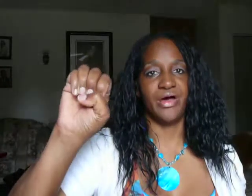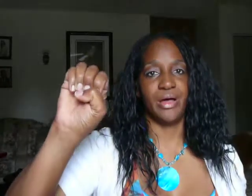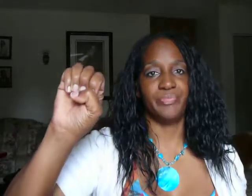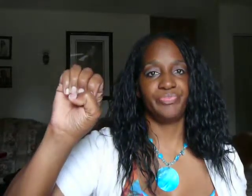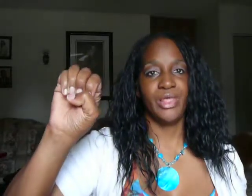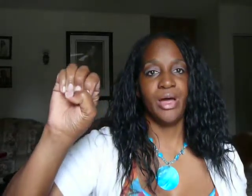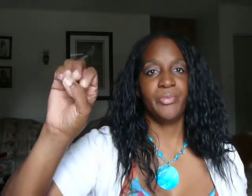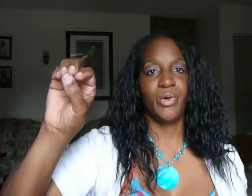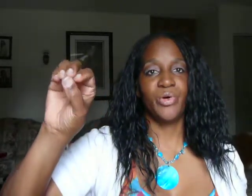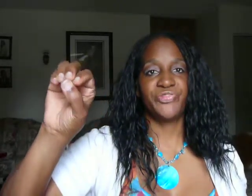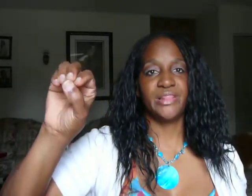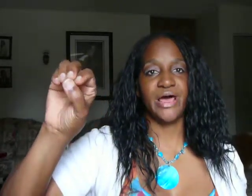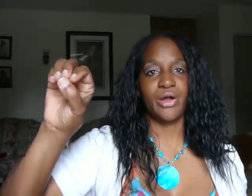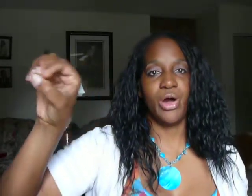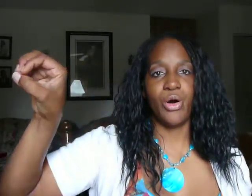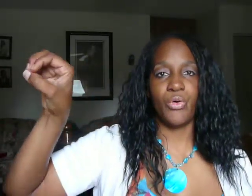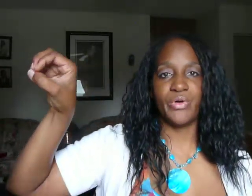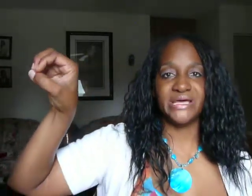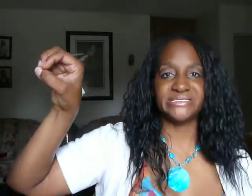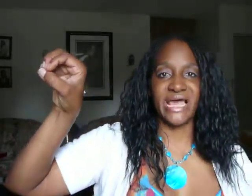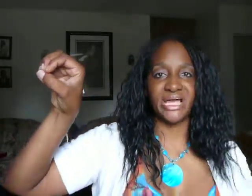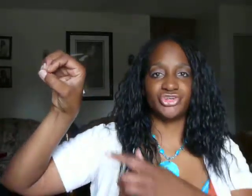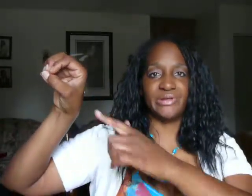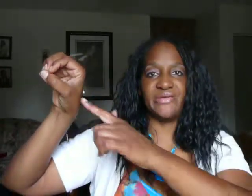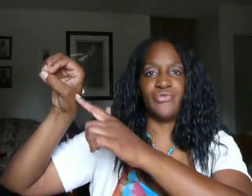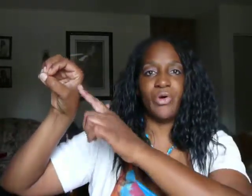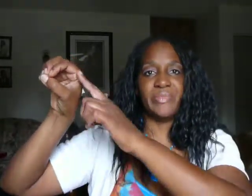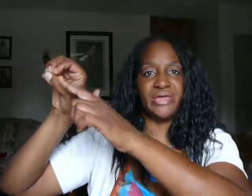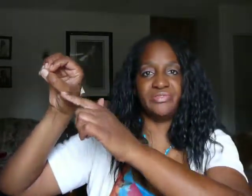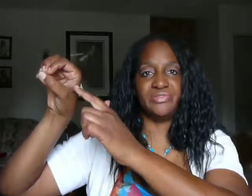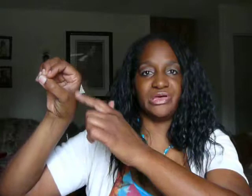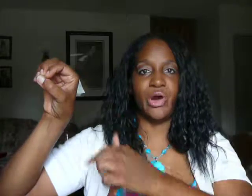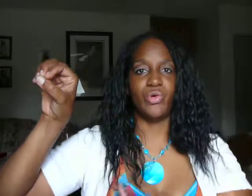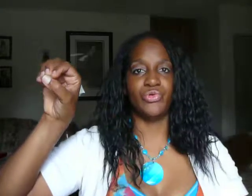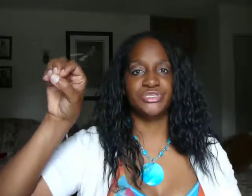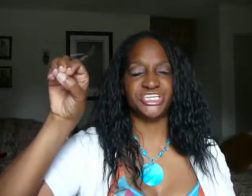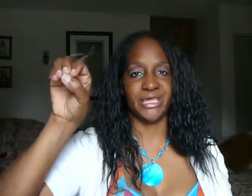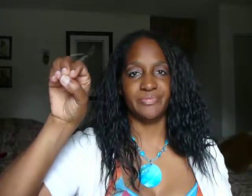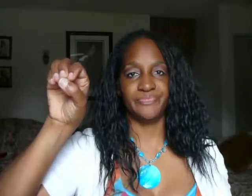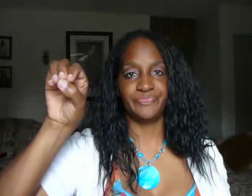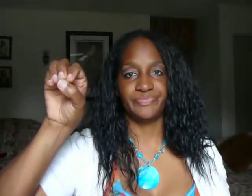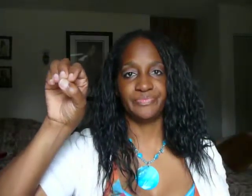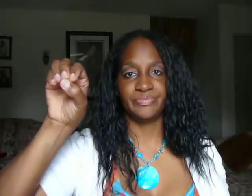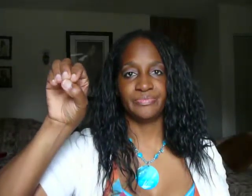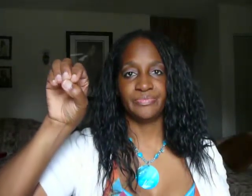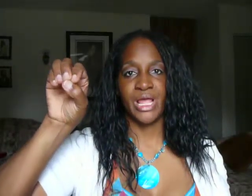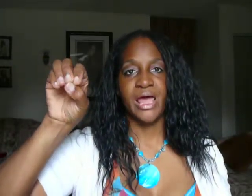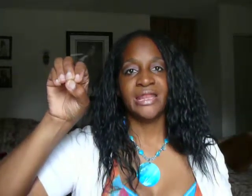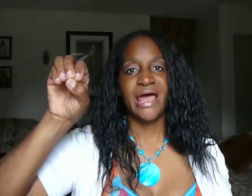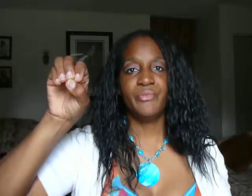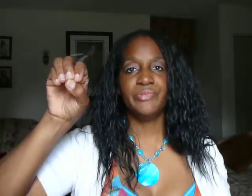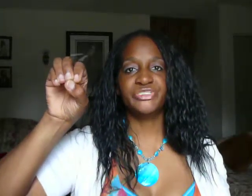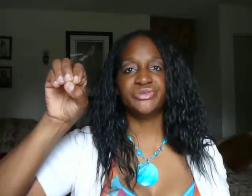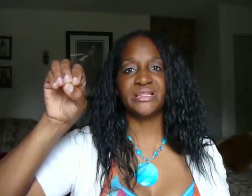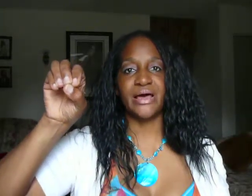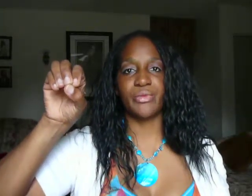thumb. But with the letter O, it's actually forming the O shape. Now we will do the letter